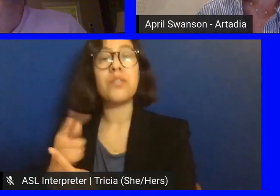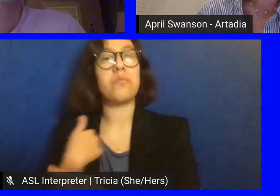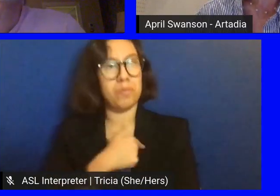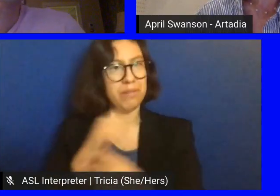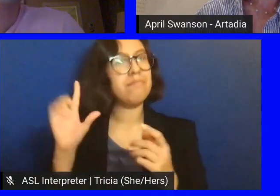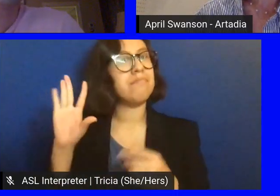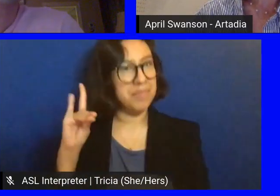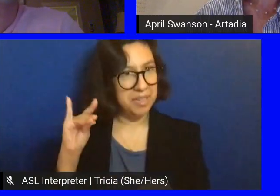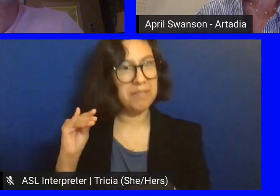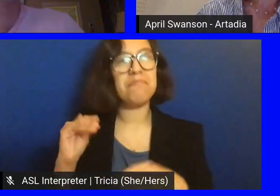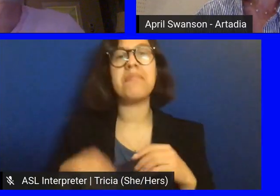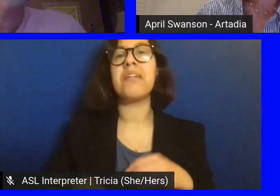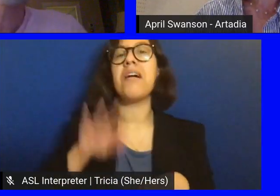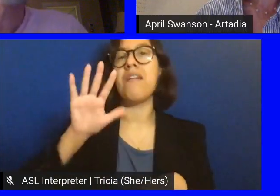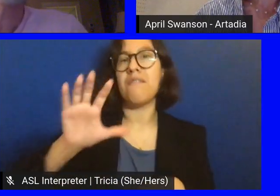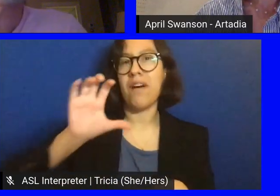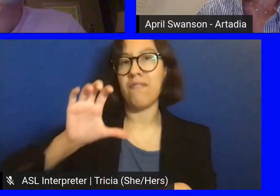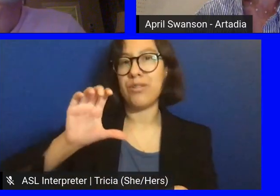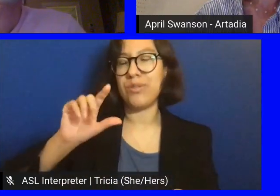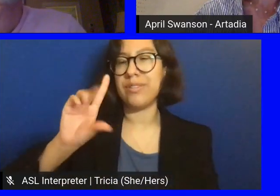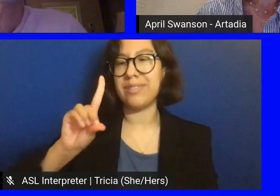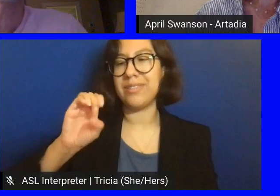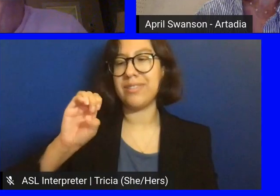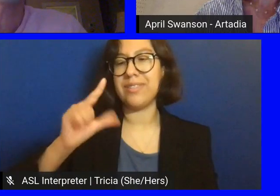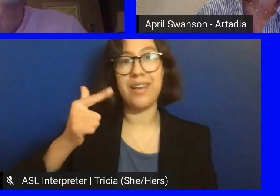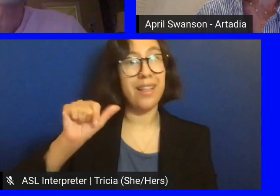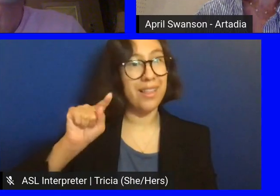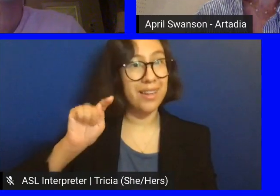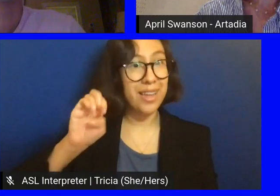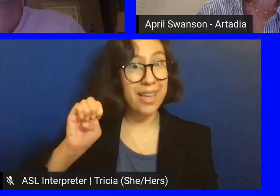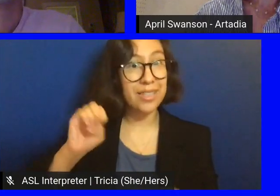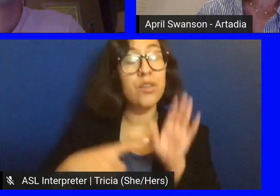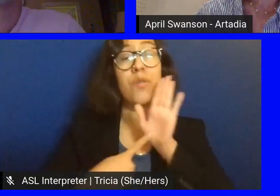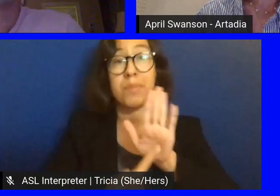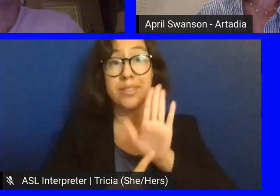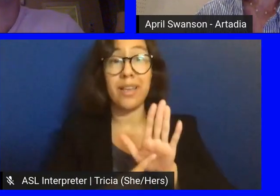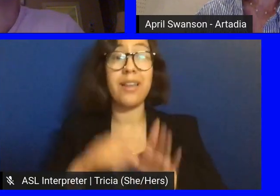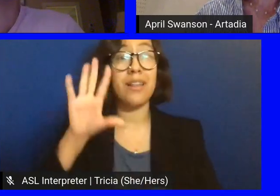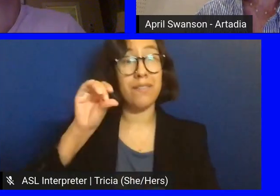We had 500 delegates, again, representing all 50 states and Puerto Rico.